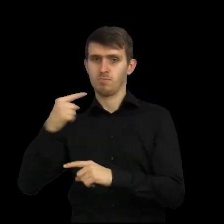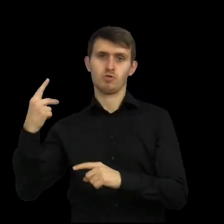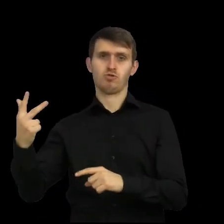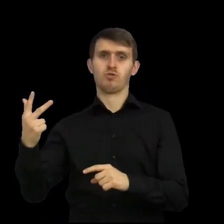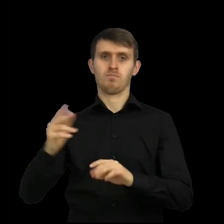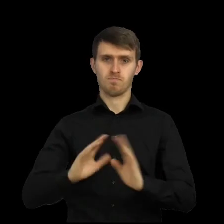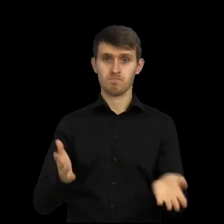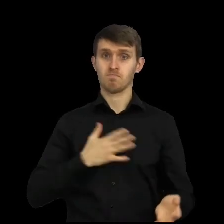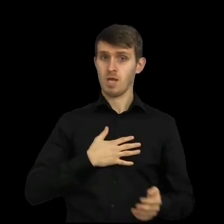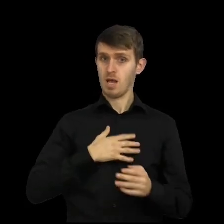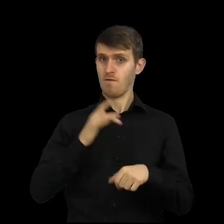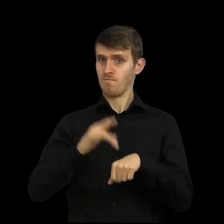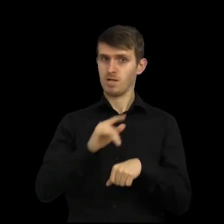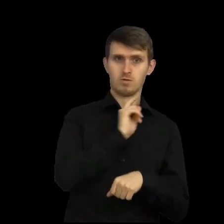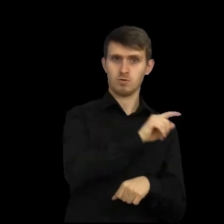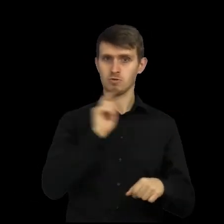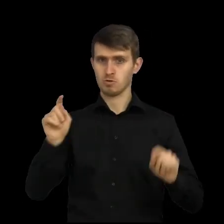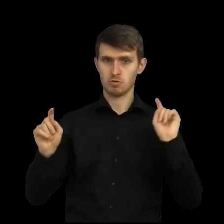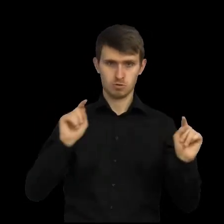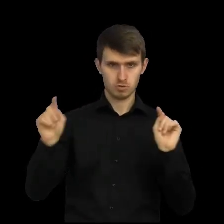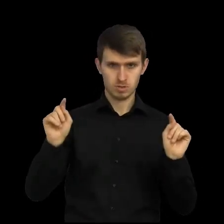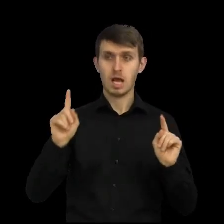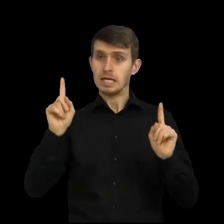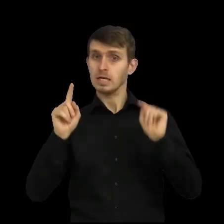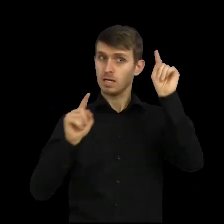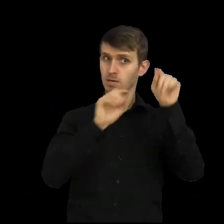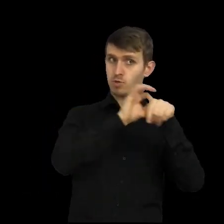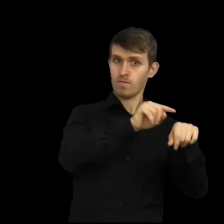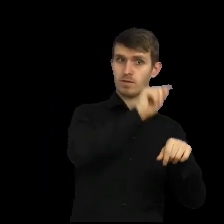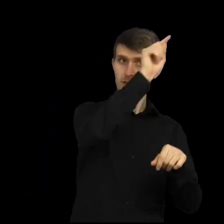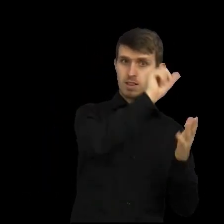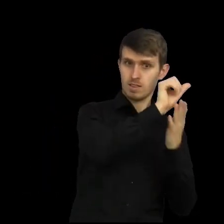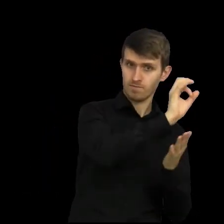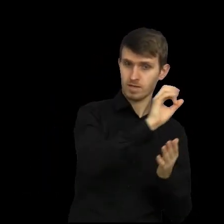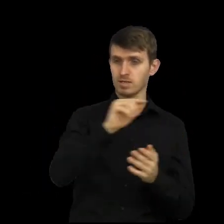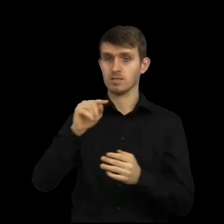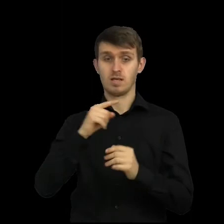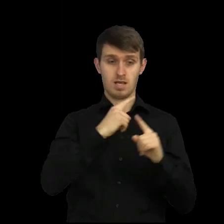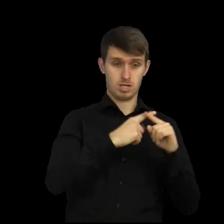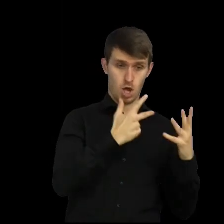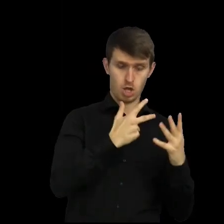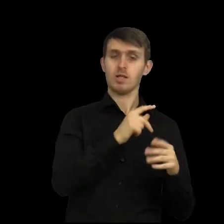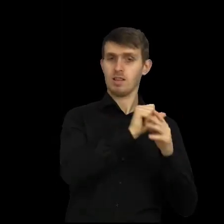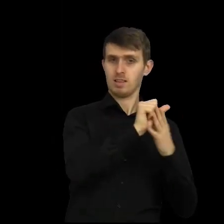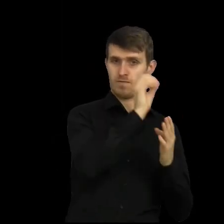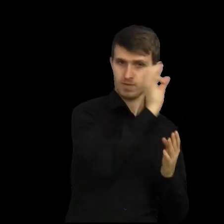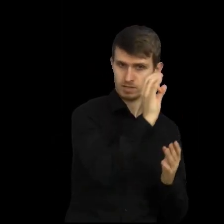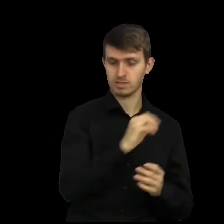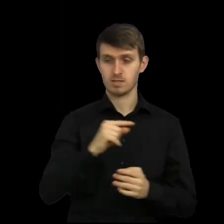two solutions, depending on whether this thing in here is either equal to 11 or negative 11. We got x could be equal to 8, in which case 2x